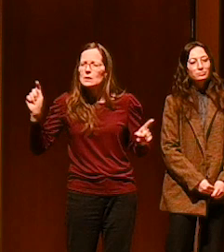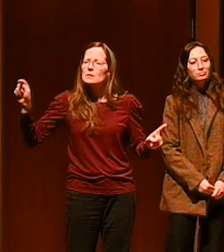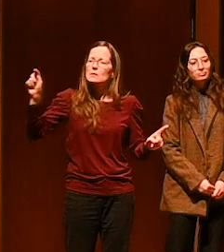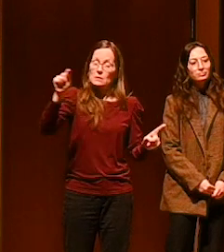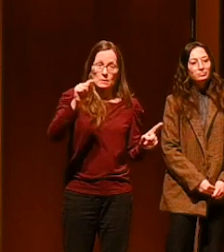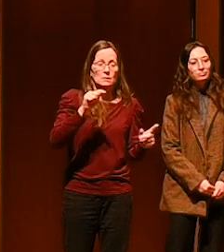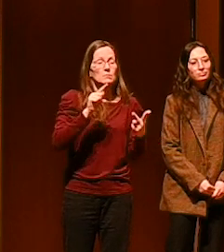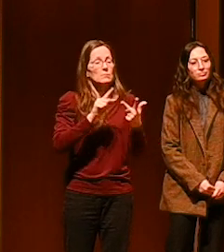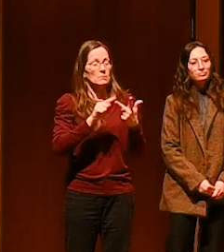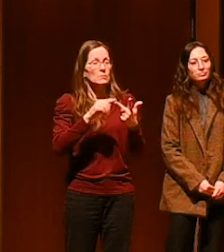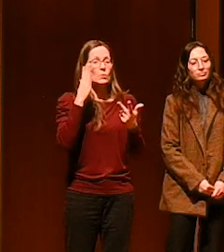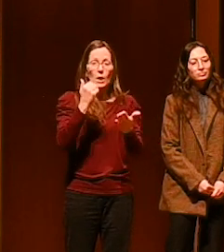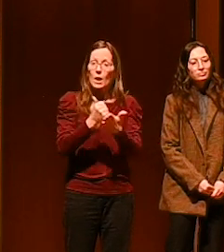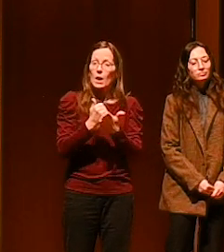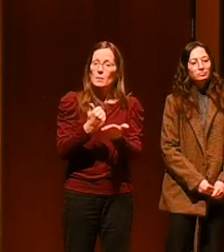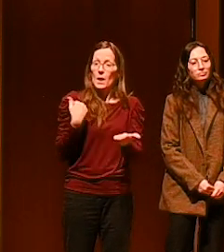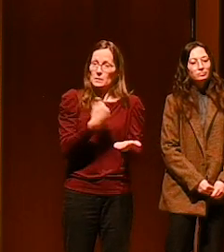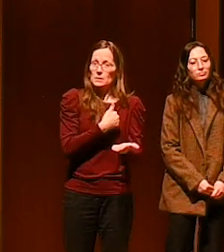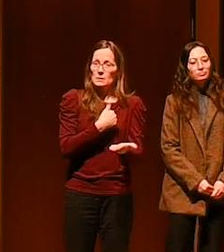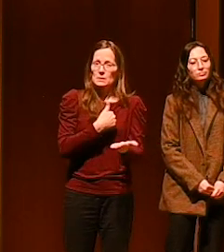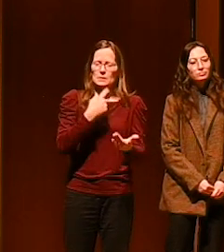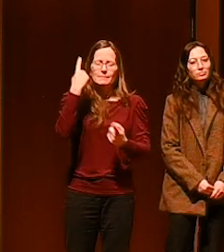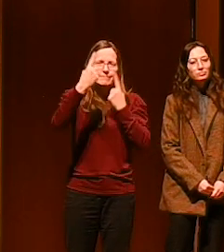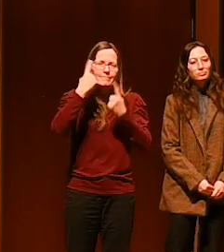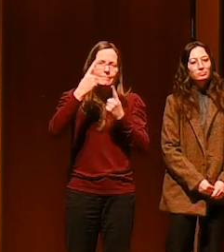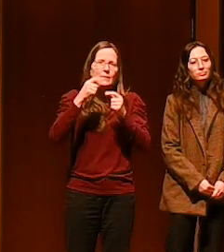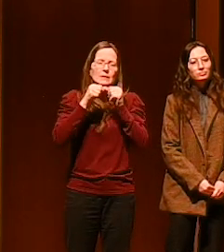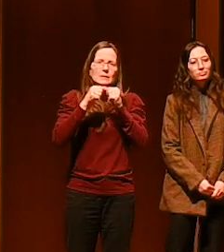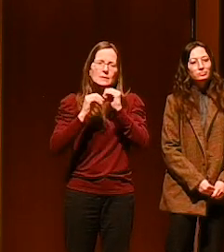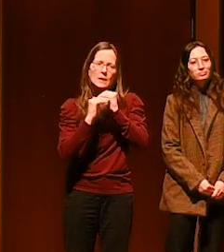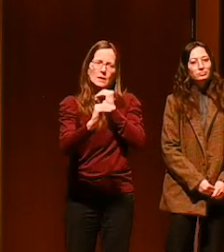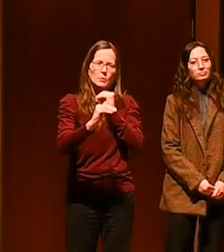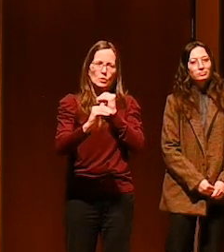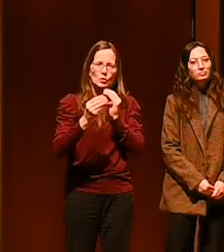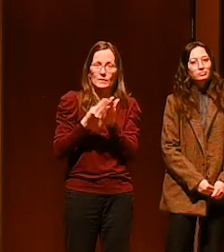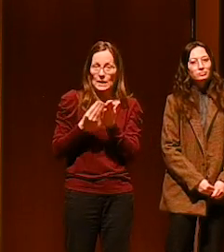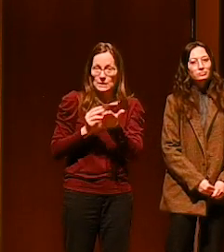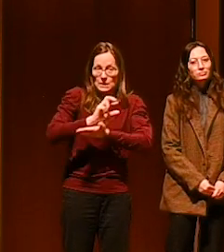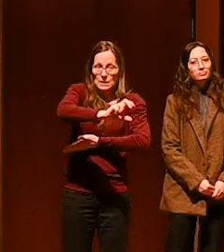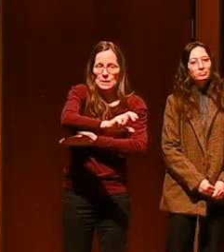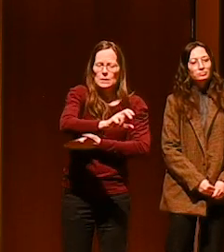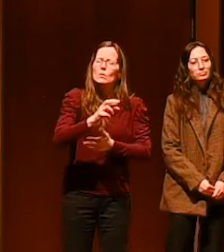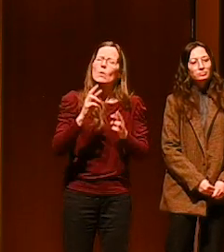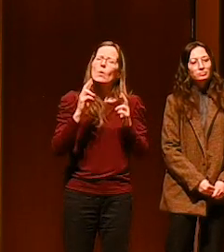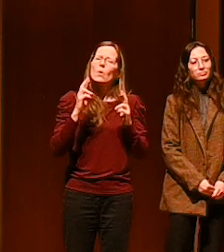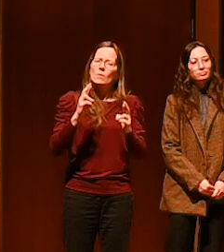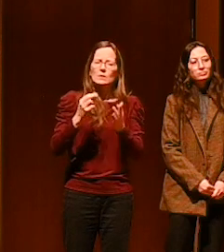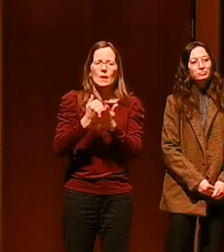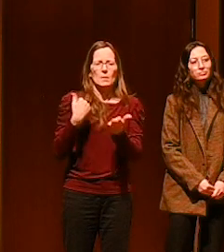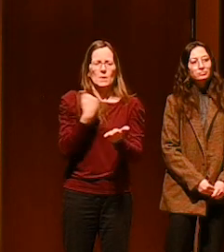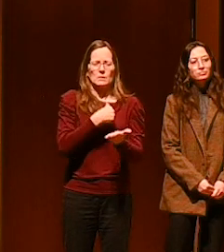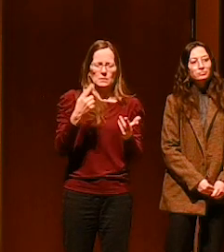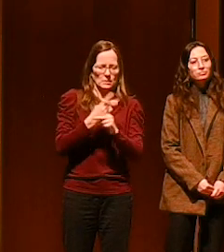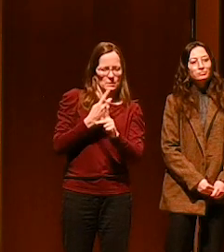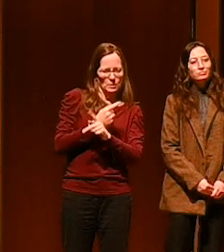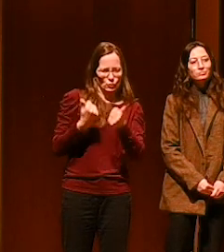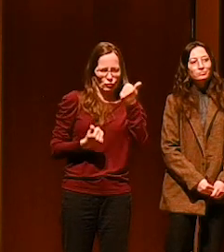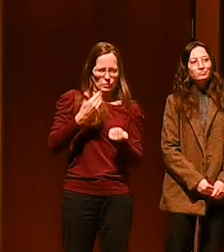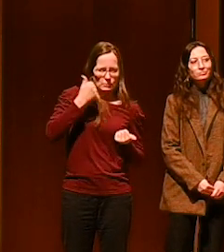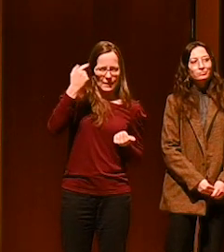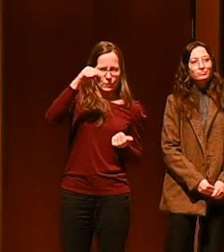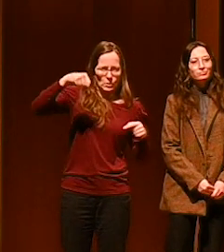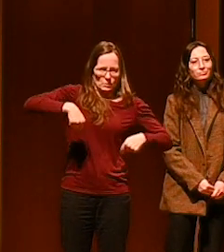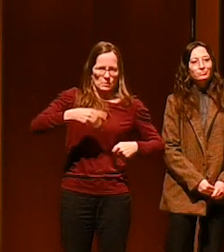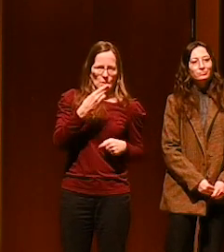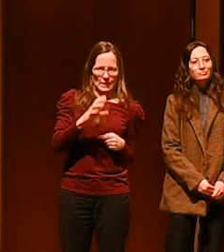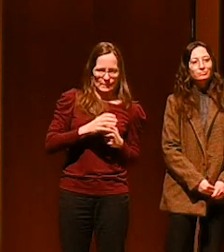through sustainable funding mechanisms and models, and hopefully helping us land on one that is right for Howard County. You know,